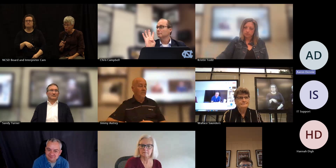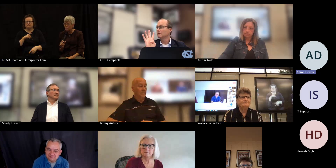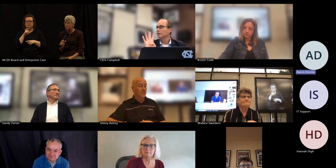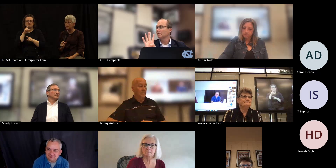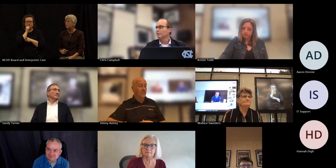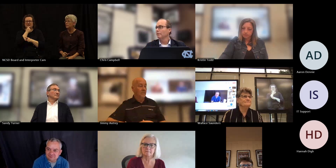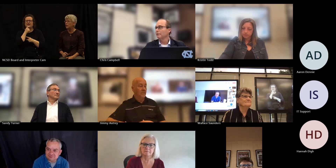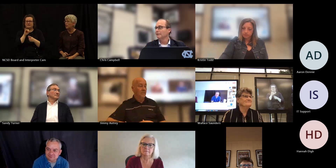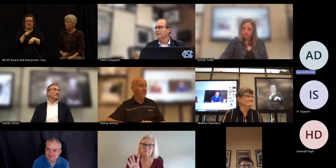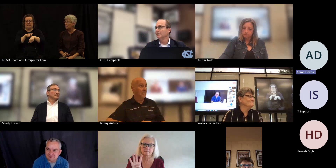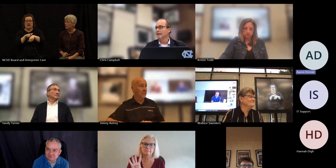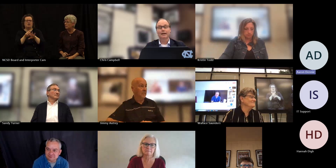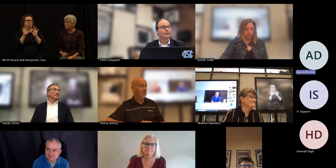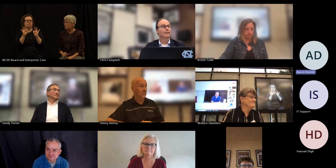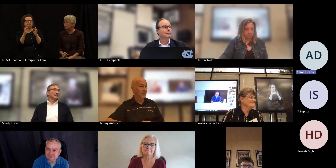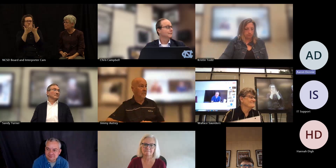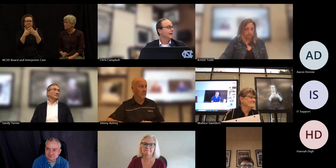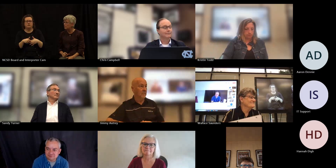lawyer.